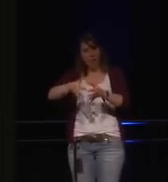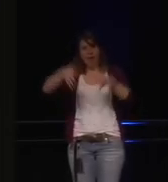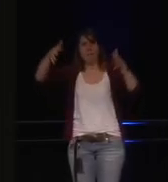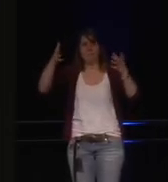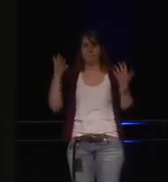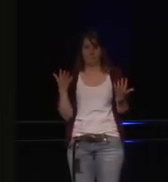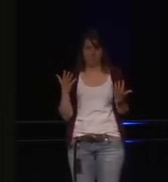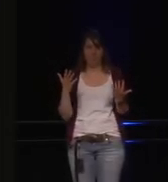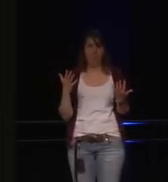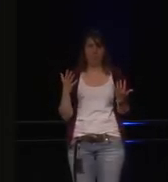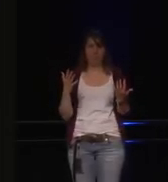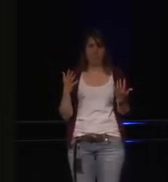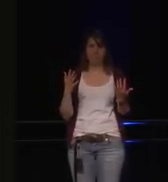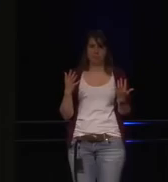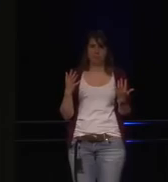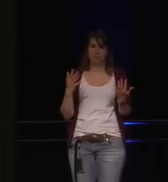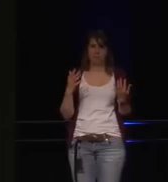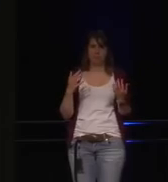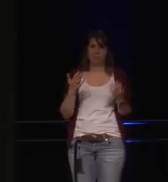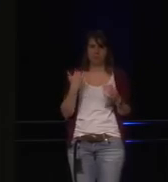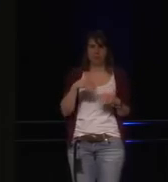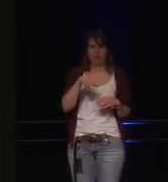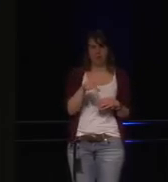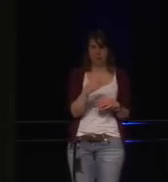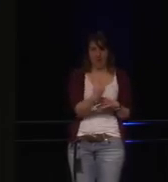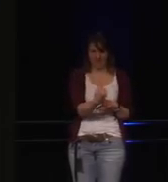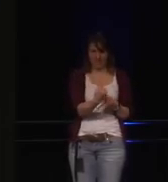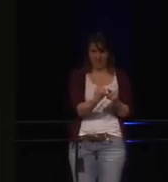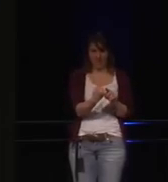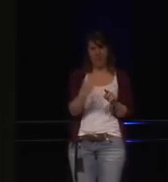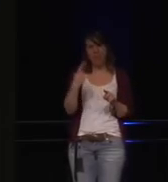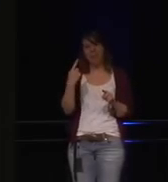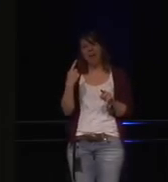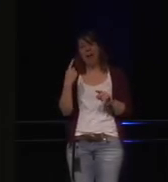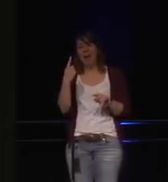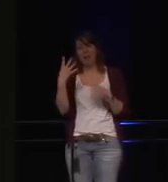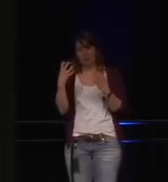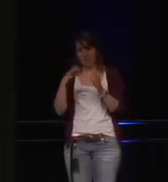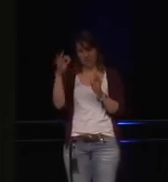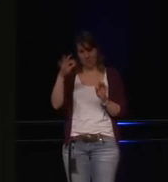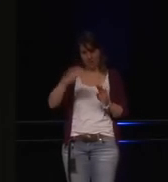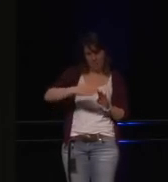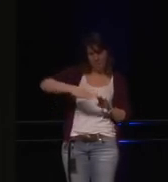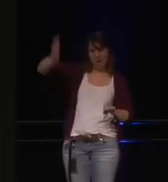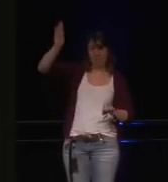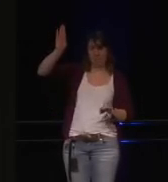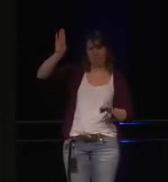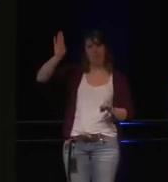91% increase from Q1, and it's going to increase more.